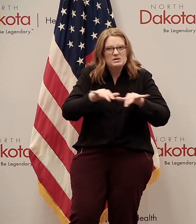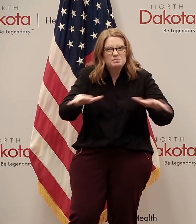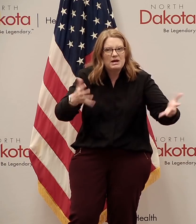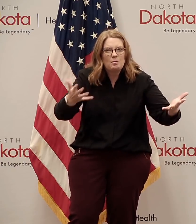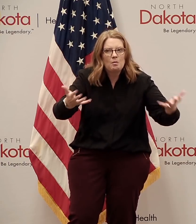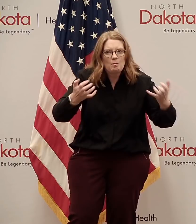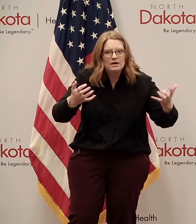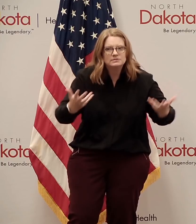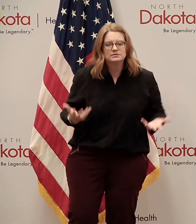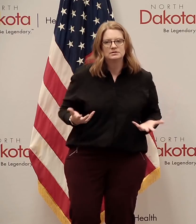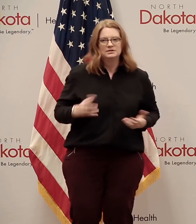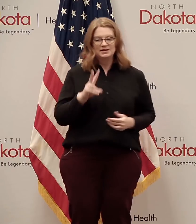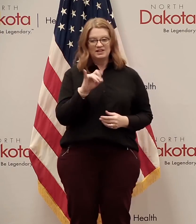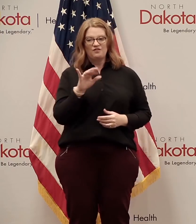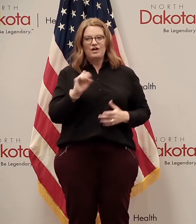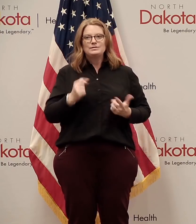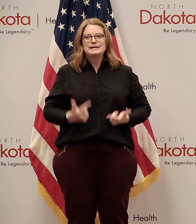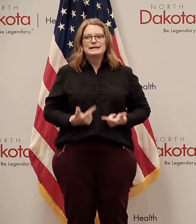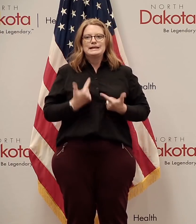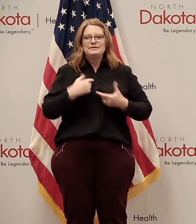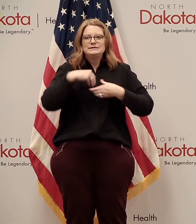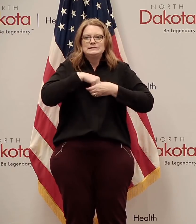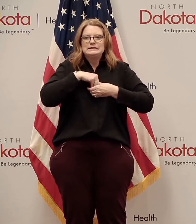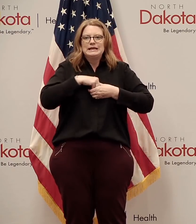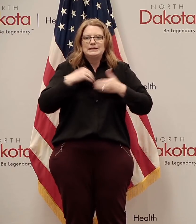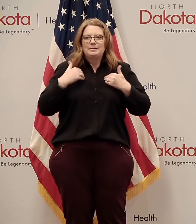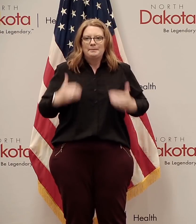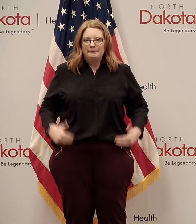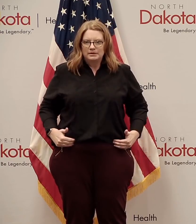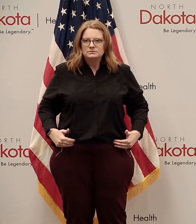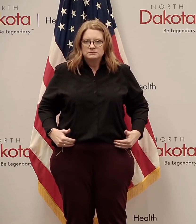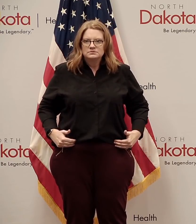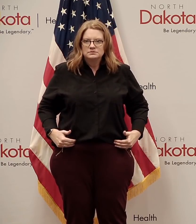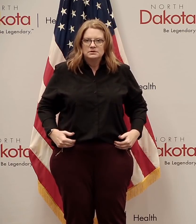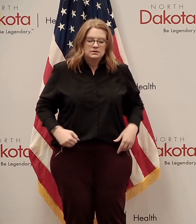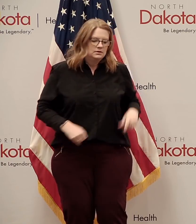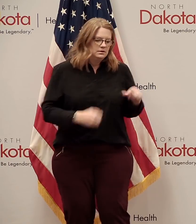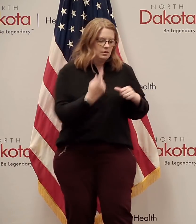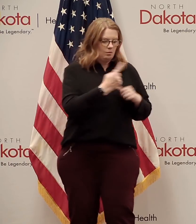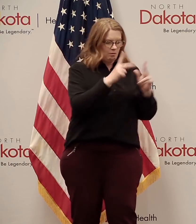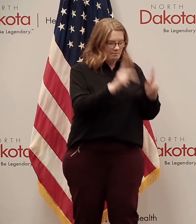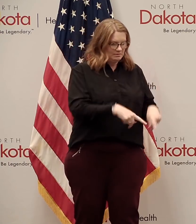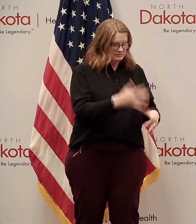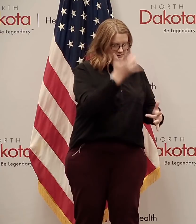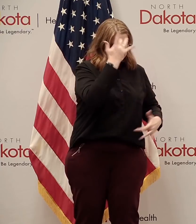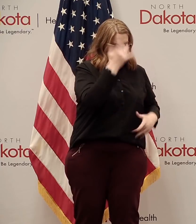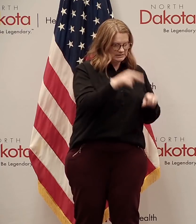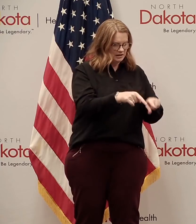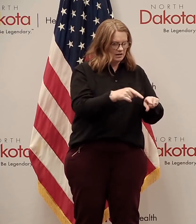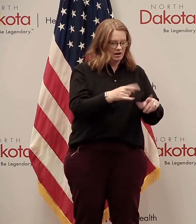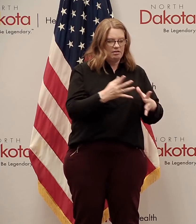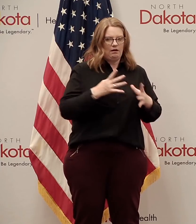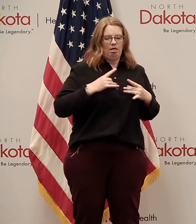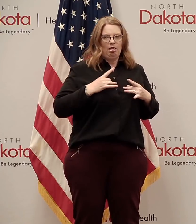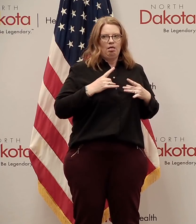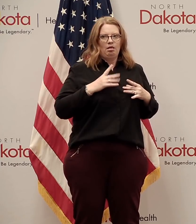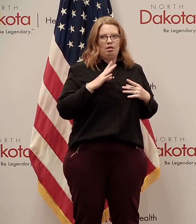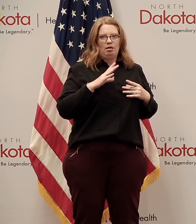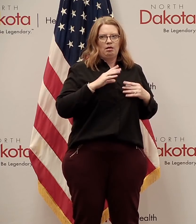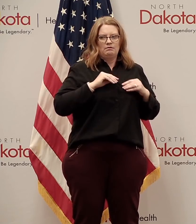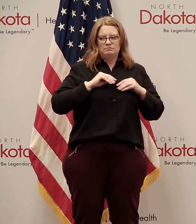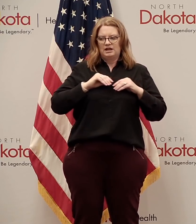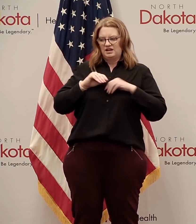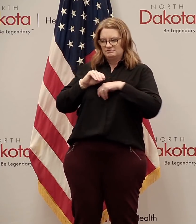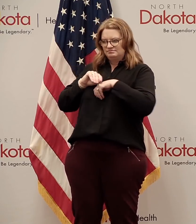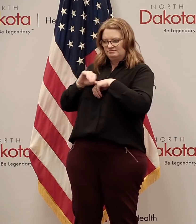only lives in people, and it jumps if it makes one person sick and they become contagious, and then they can transmit